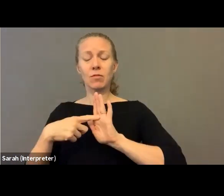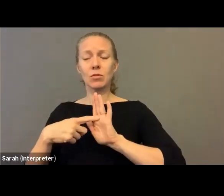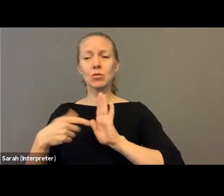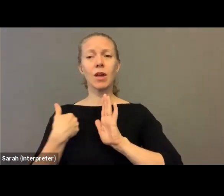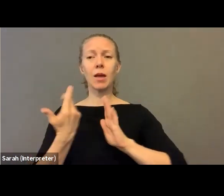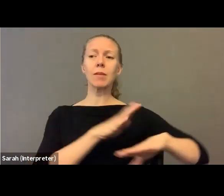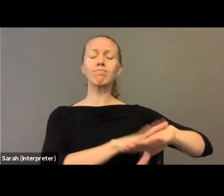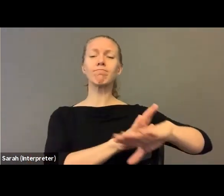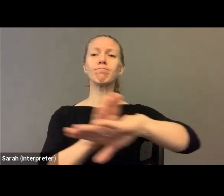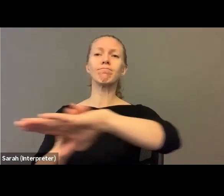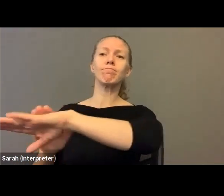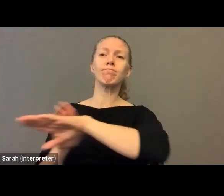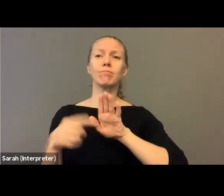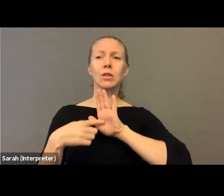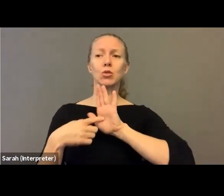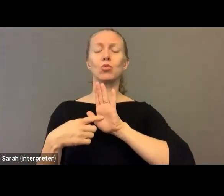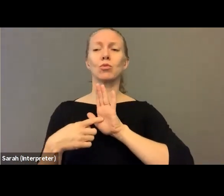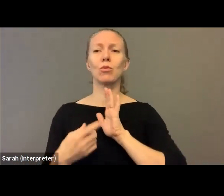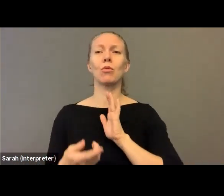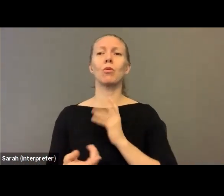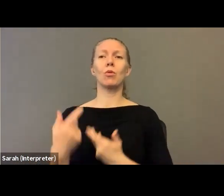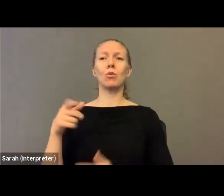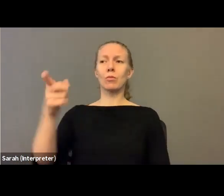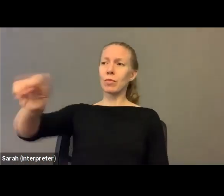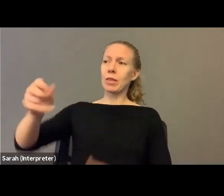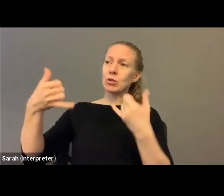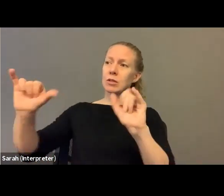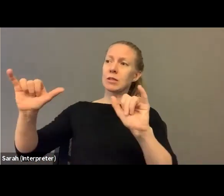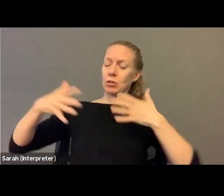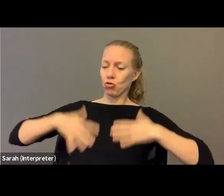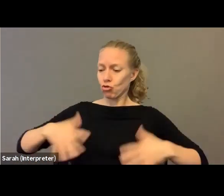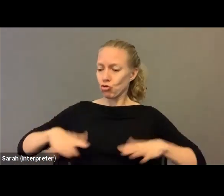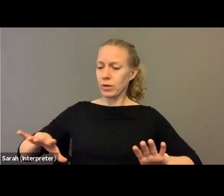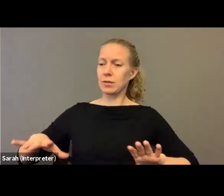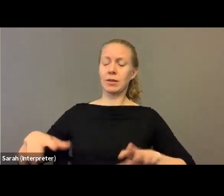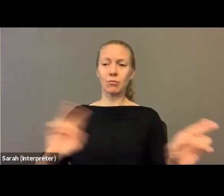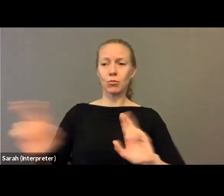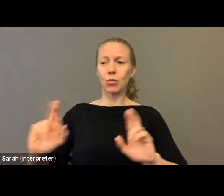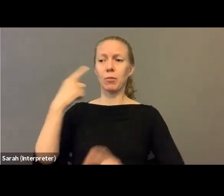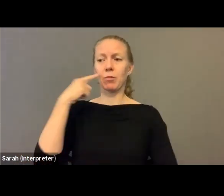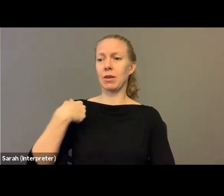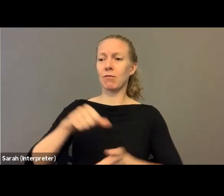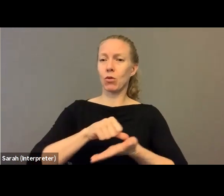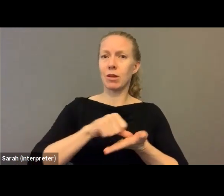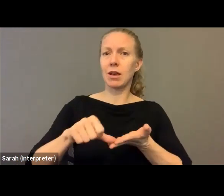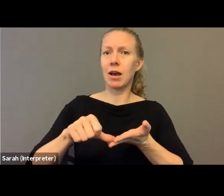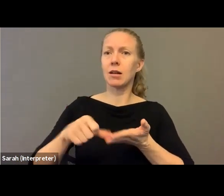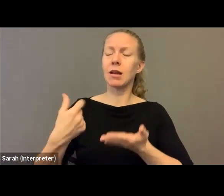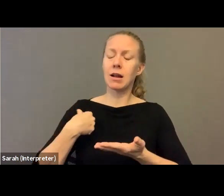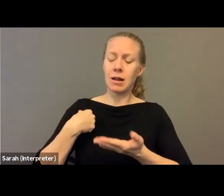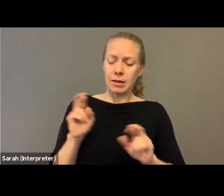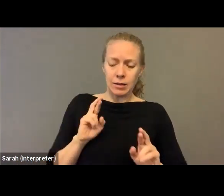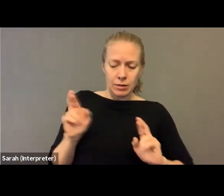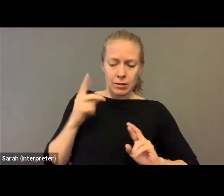a cured tissue. They are still dressing me for the cut, and I prep for the familiar cold gauze